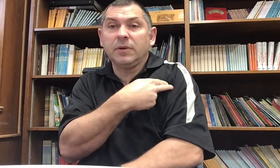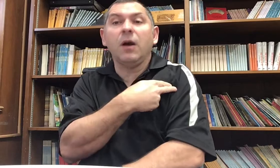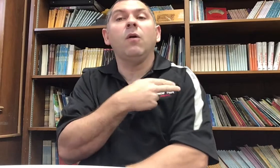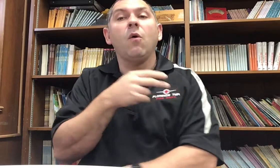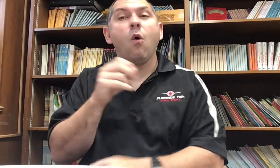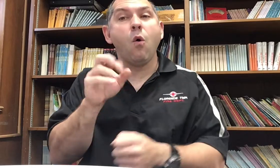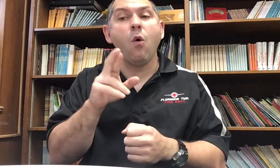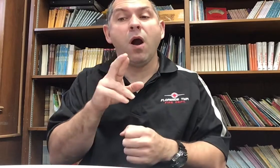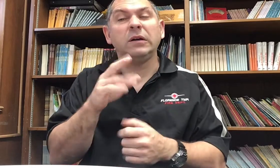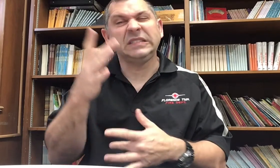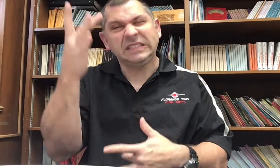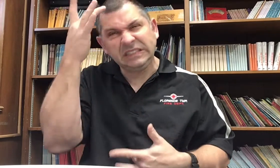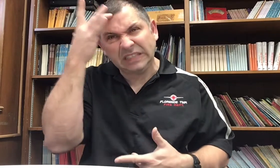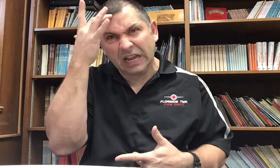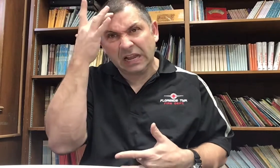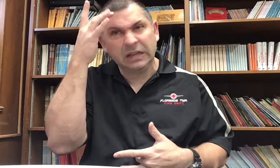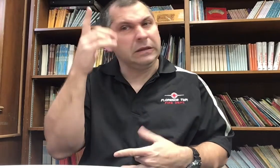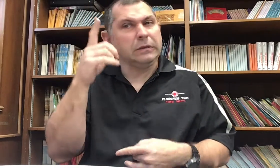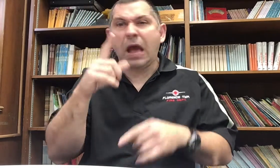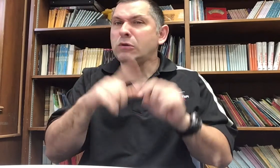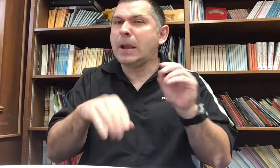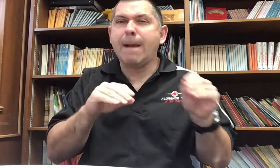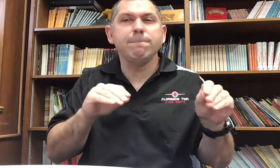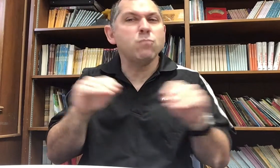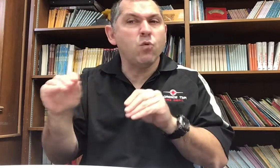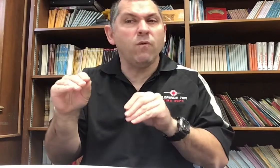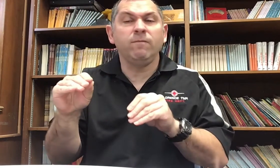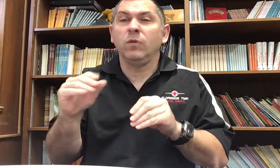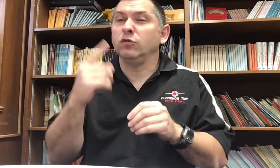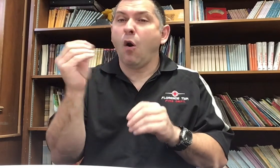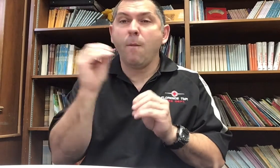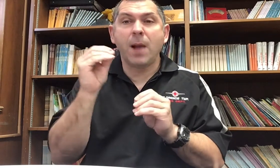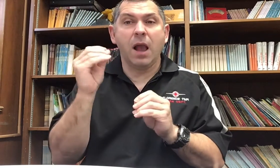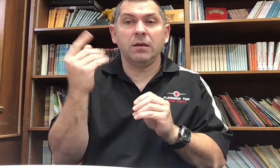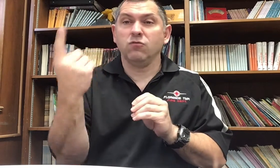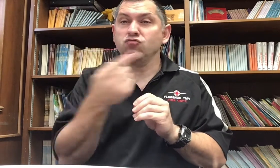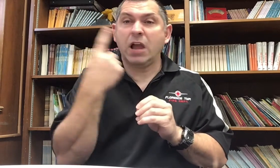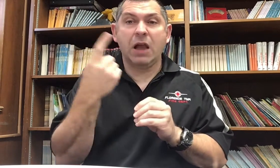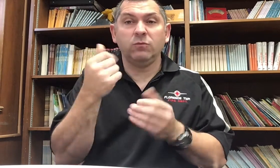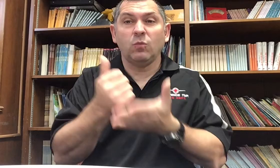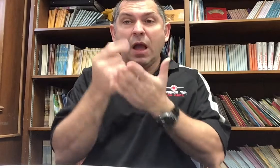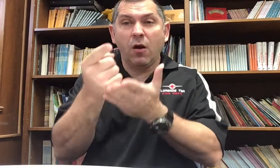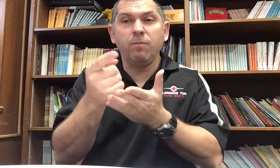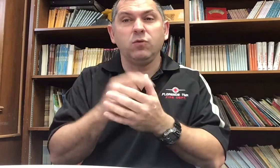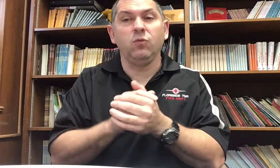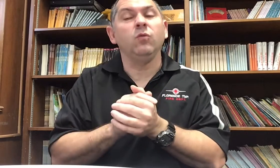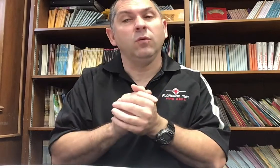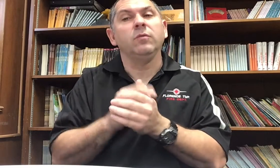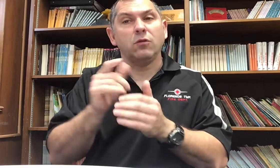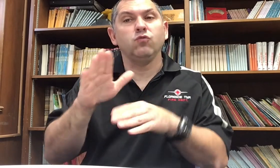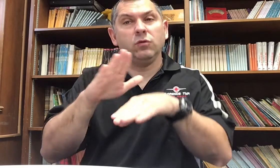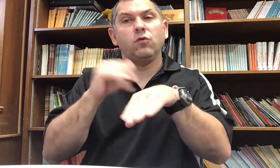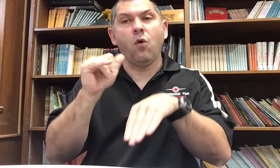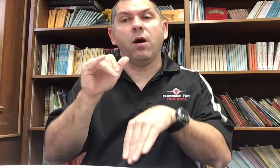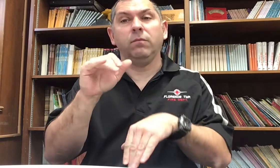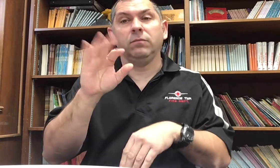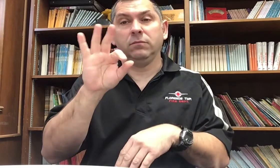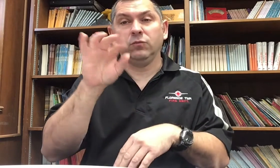And if you're really hurt and you need to go to the hospital, or you're severely sick and you can't move and there's nobody around to help you, you would